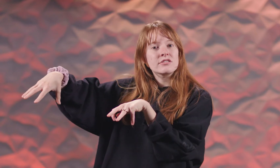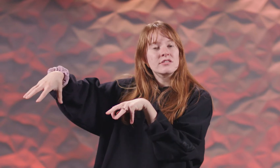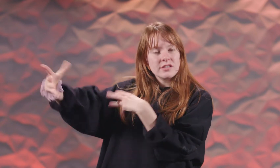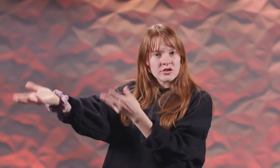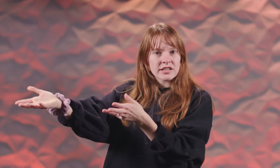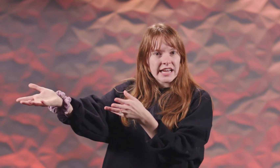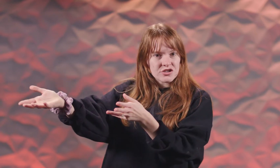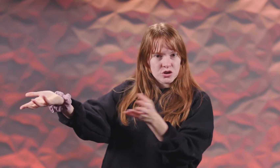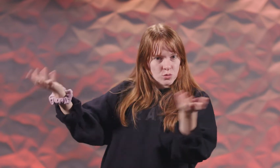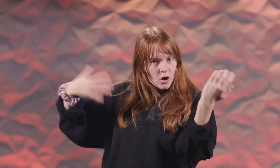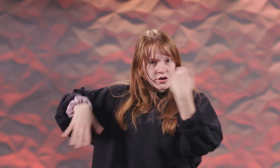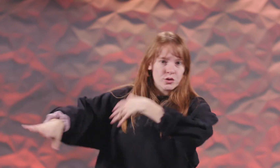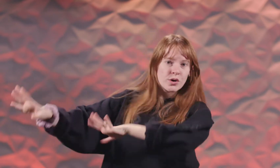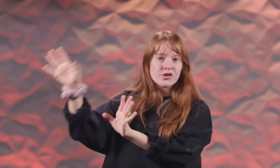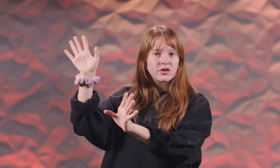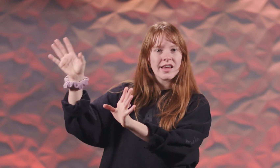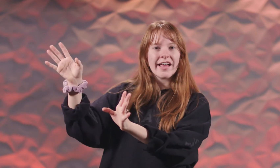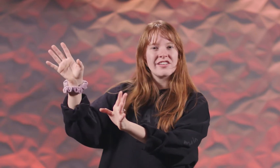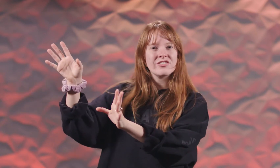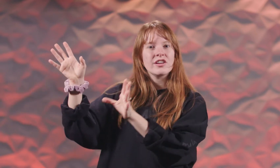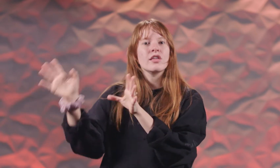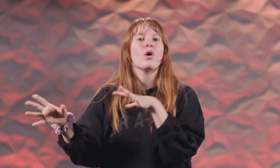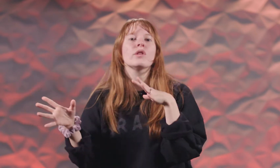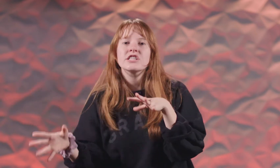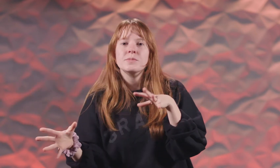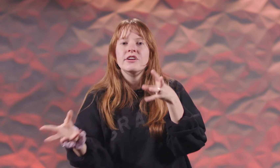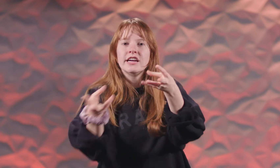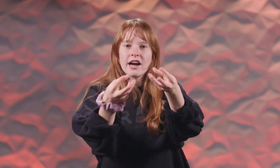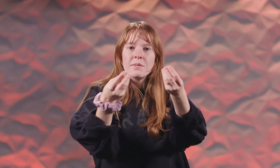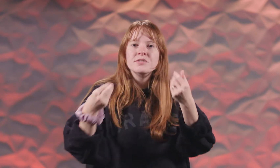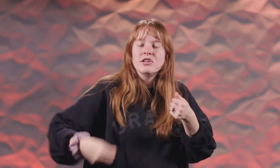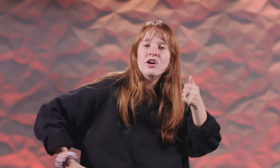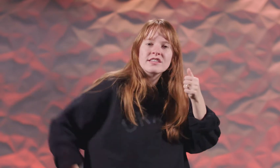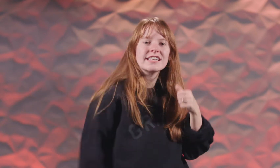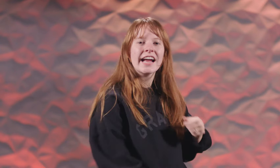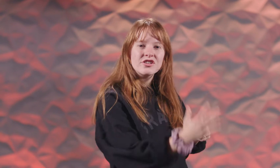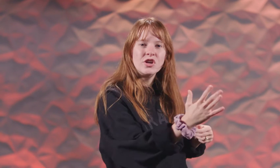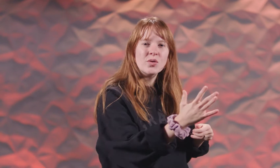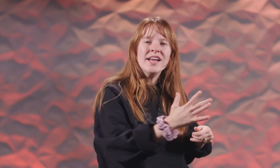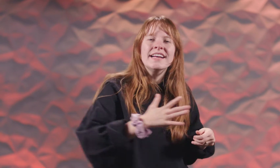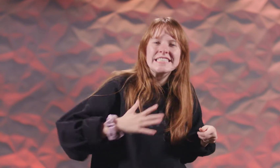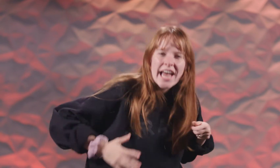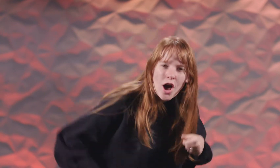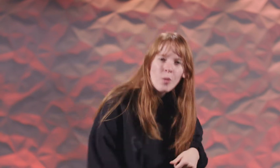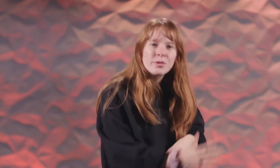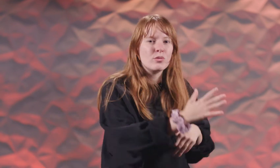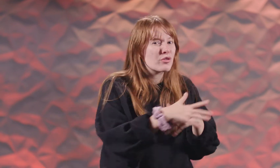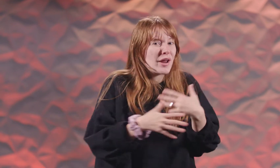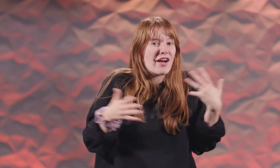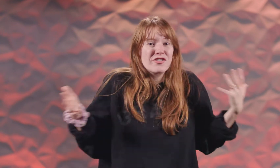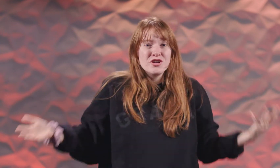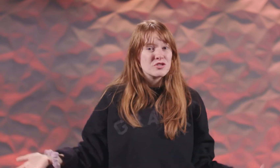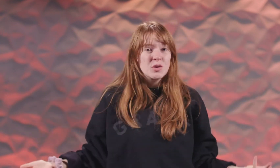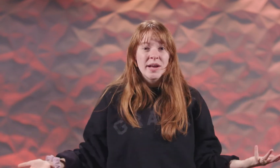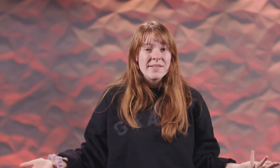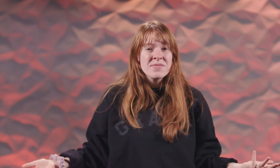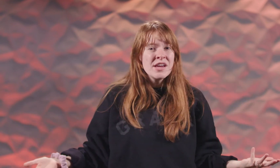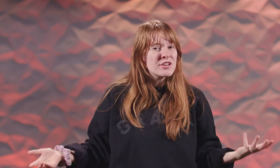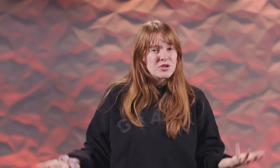literally, as you walk throughout your life, the Holy Spirit comes alongside you to help you with whatever you're doing so